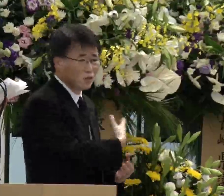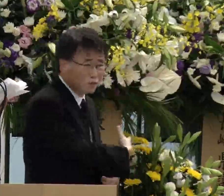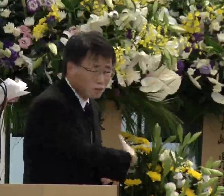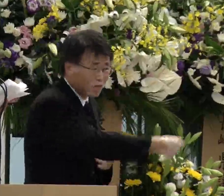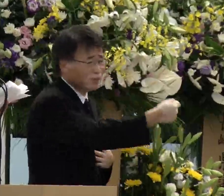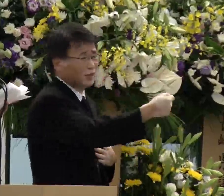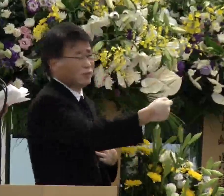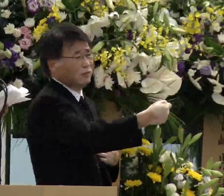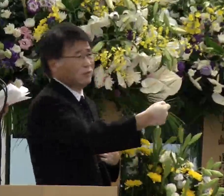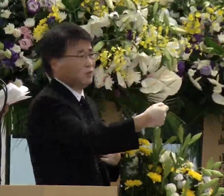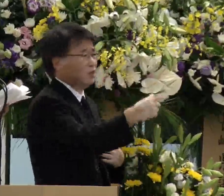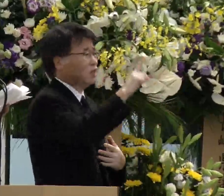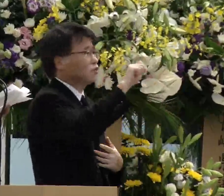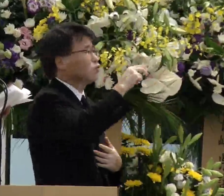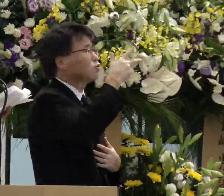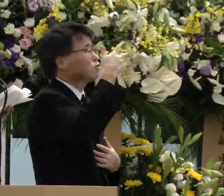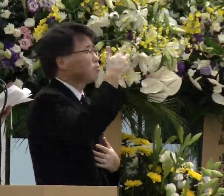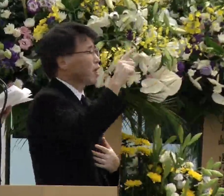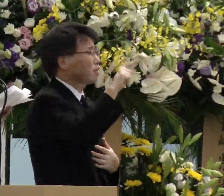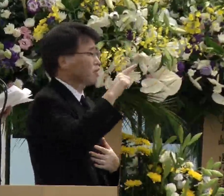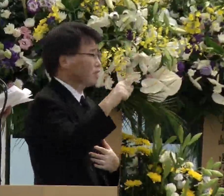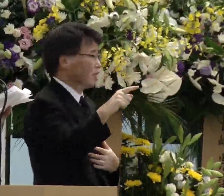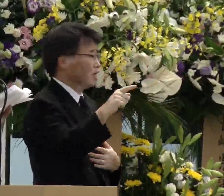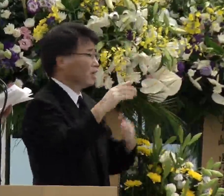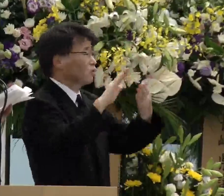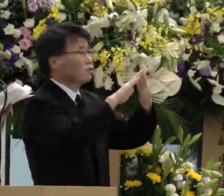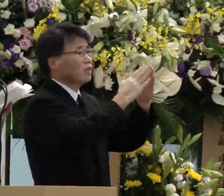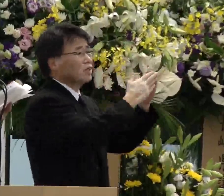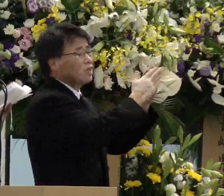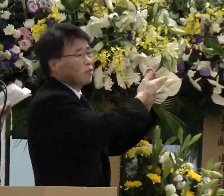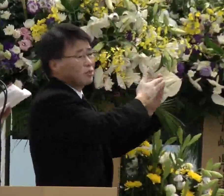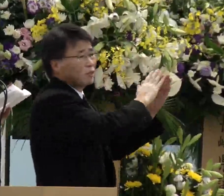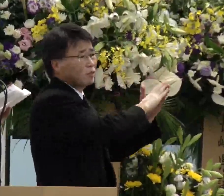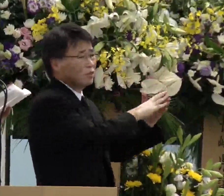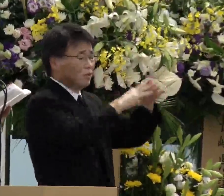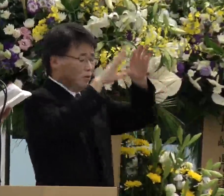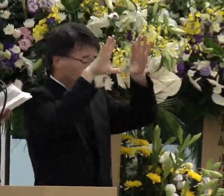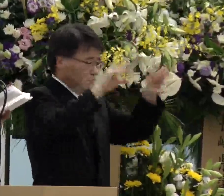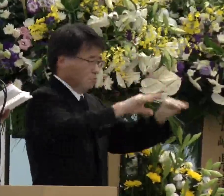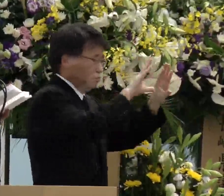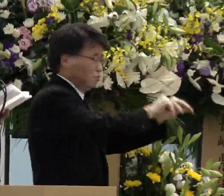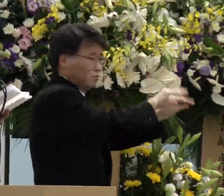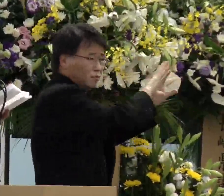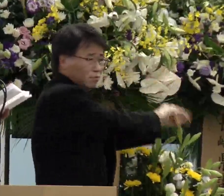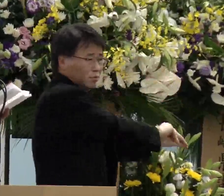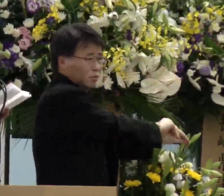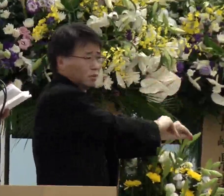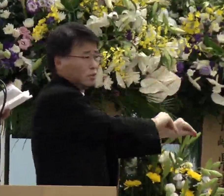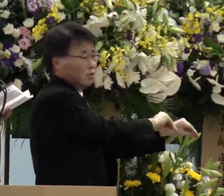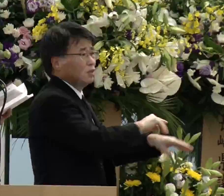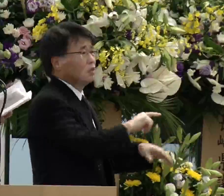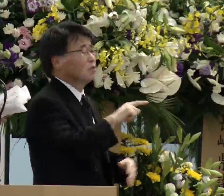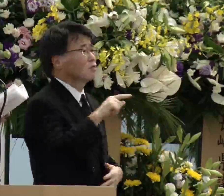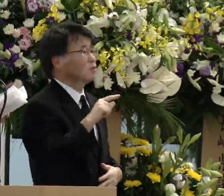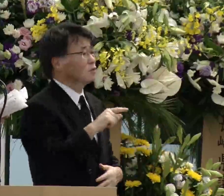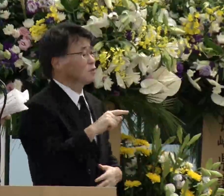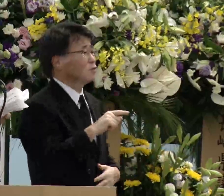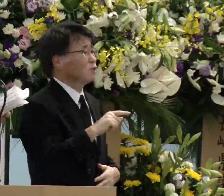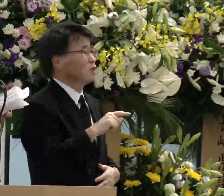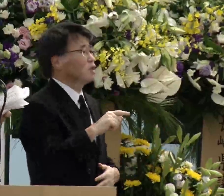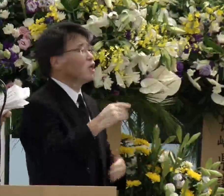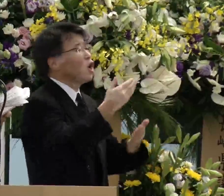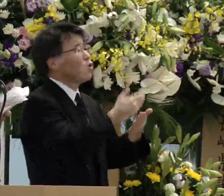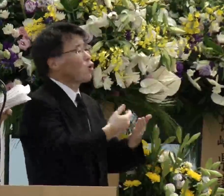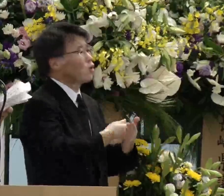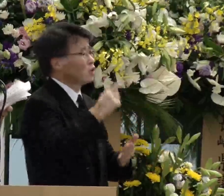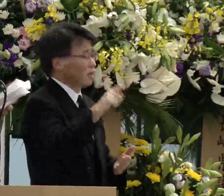their lives. It destroyed the homes of 120,000 people with its furious